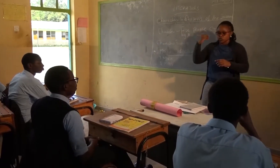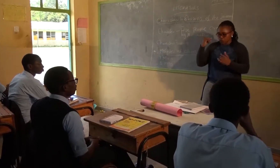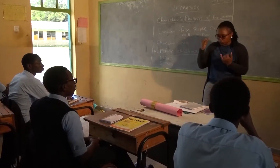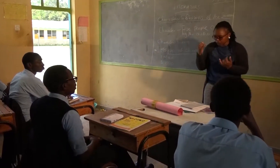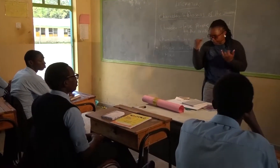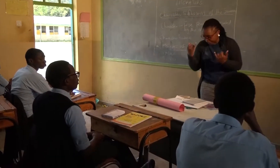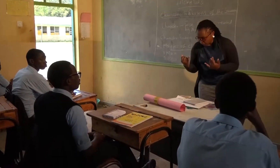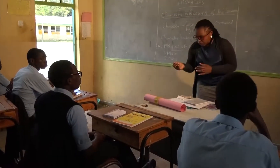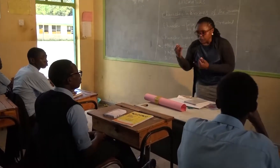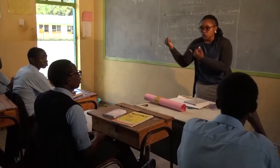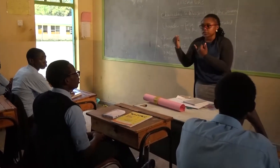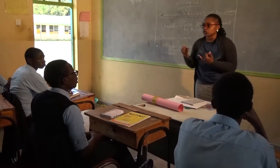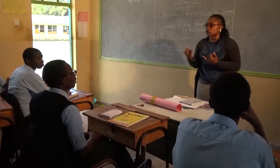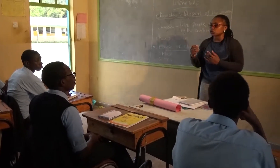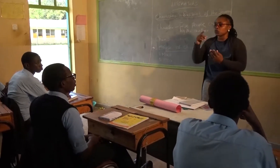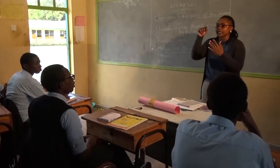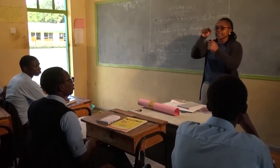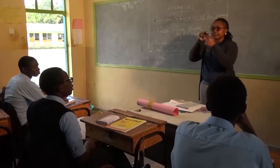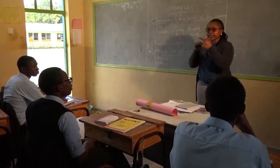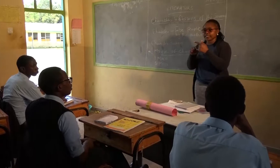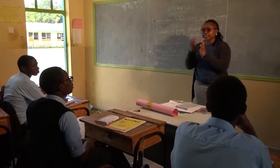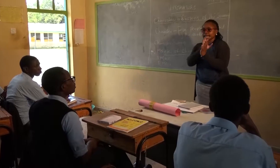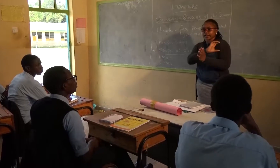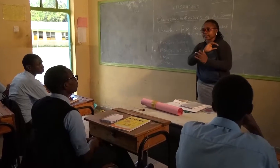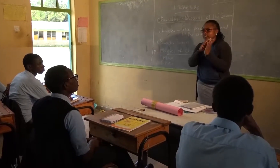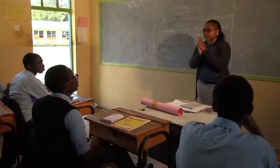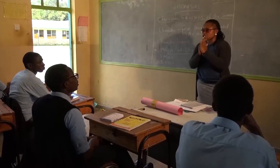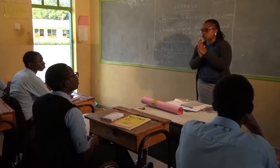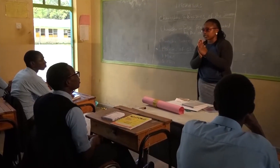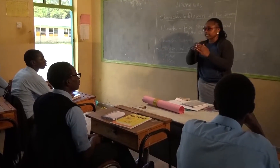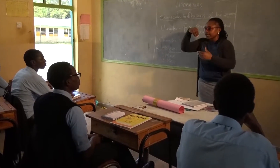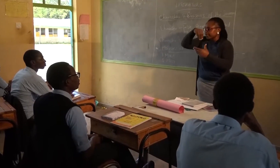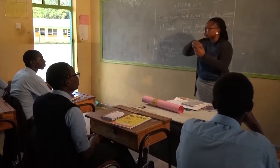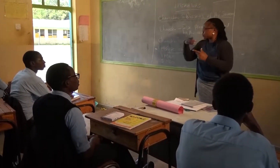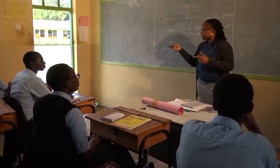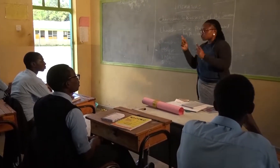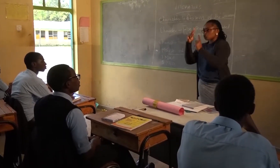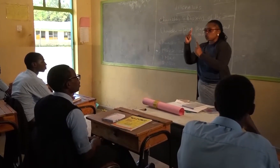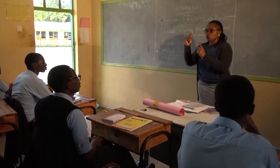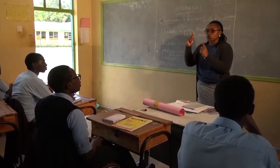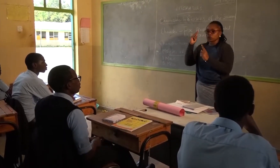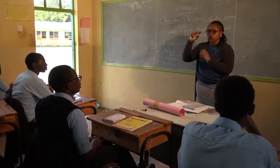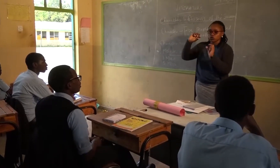So now I'm going to divide the characters in the story into these two